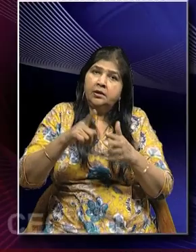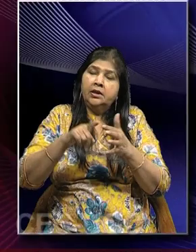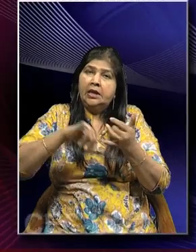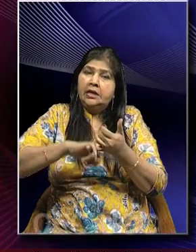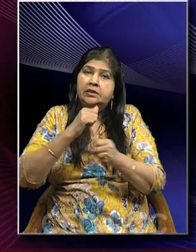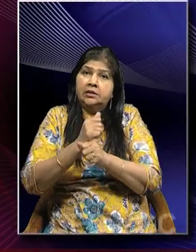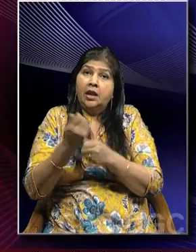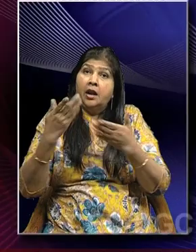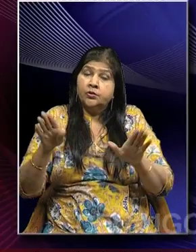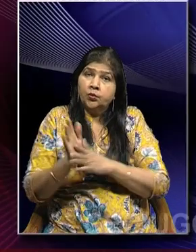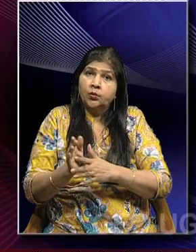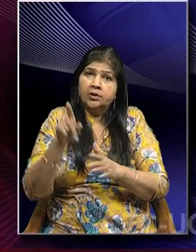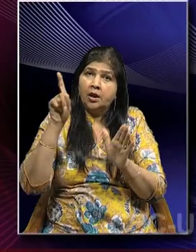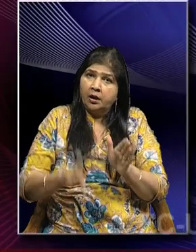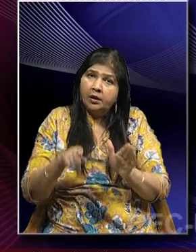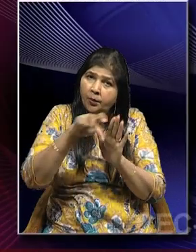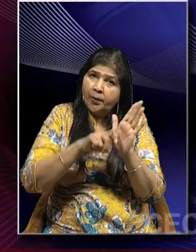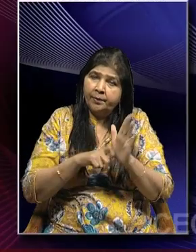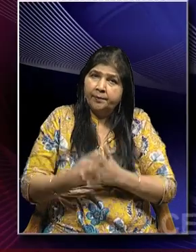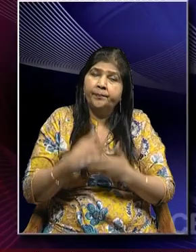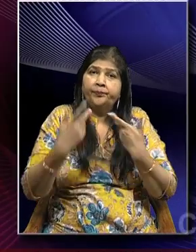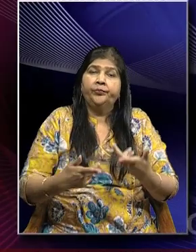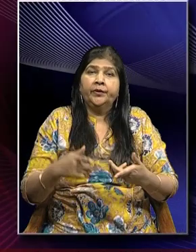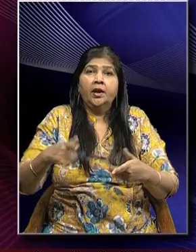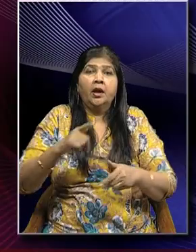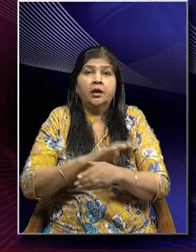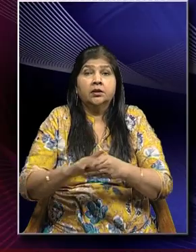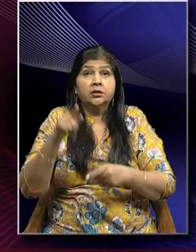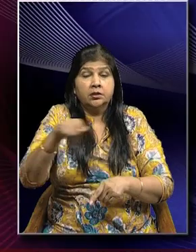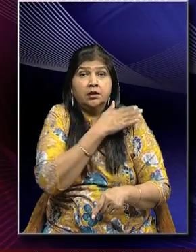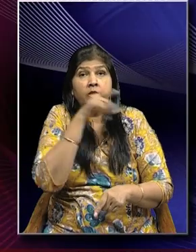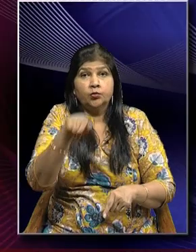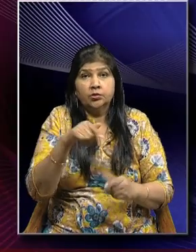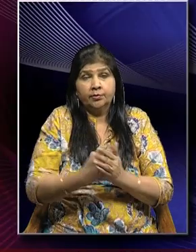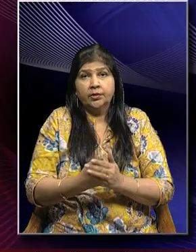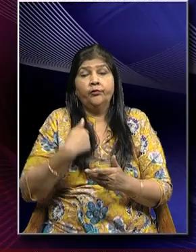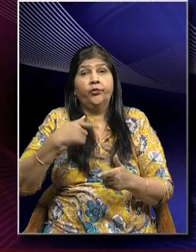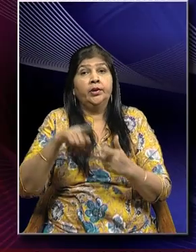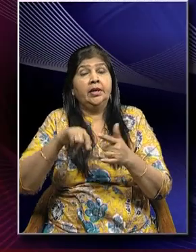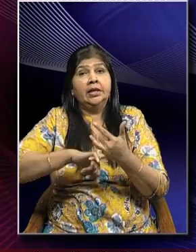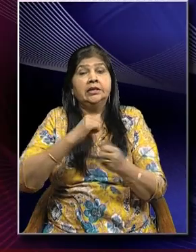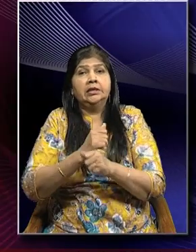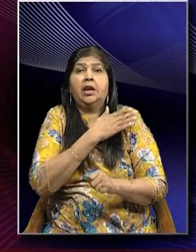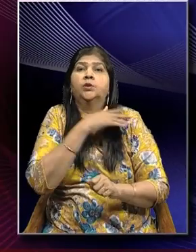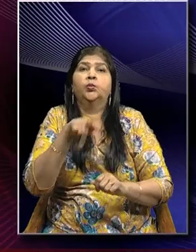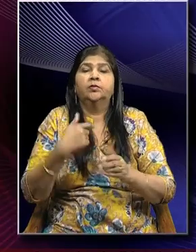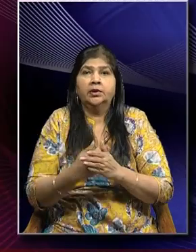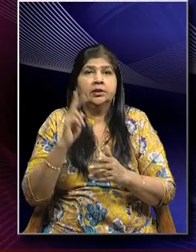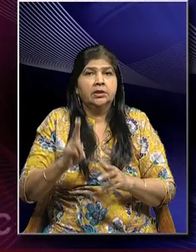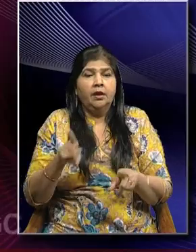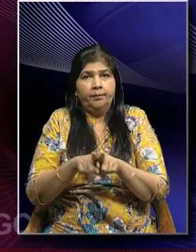disclosure requirements, and it is now holding companies accountable for their ESG responsibilities as